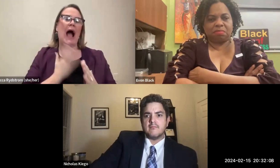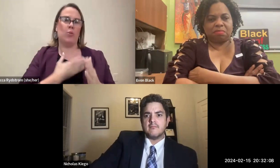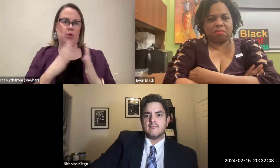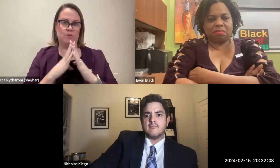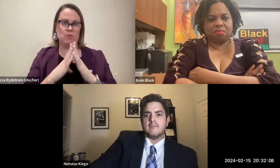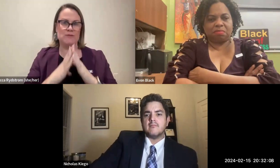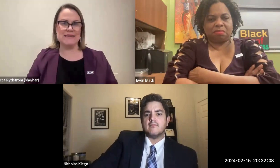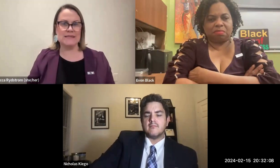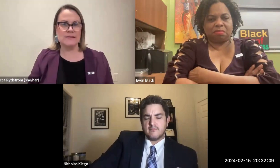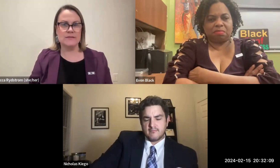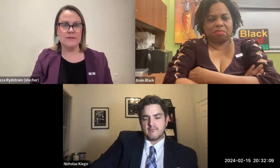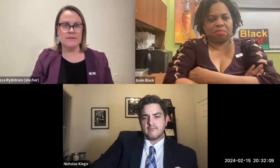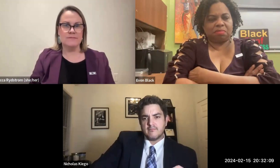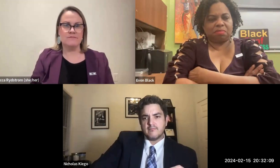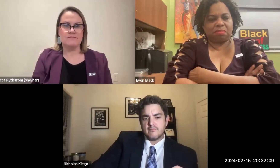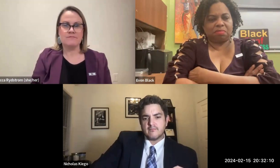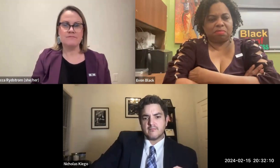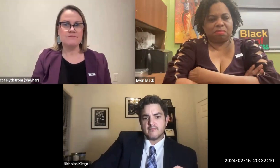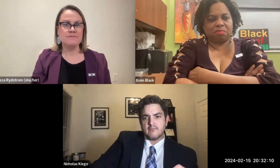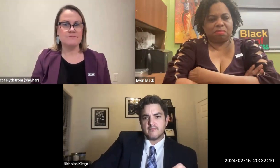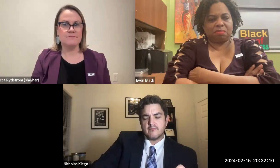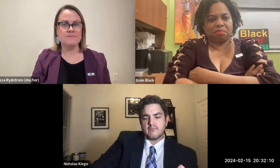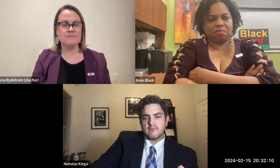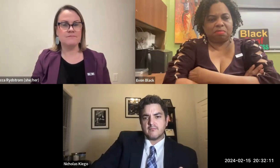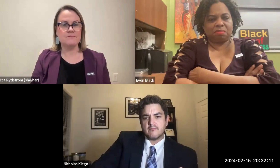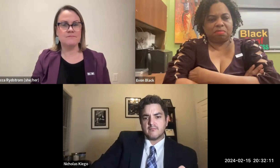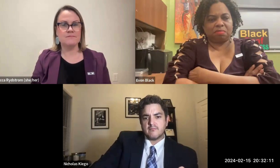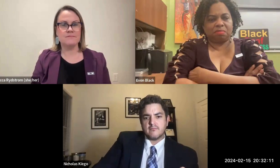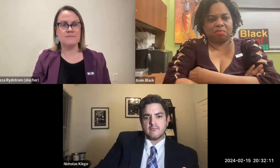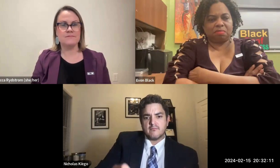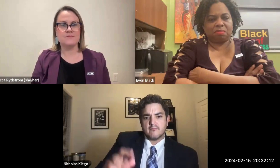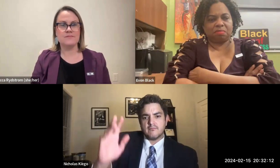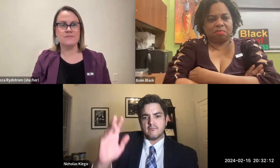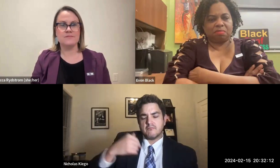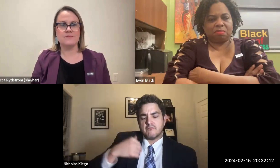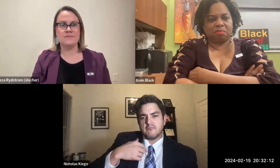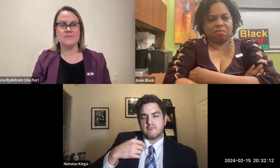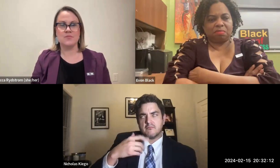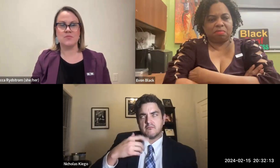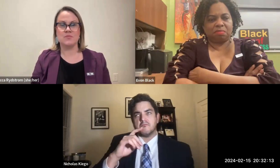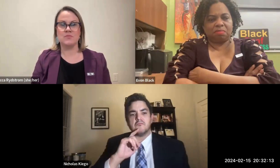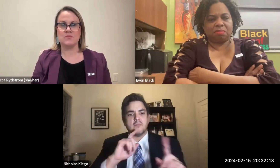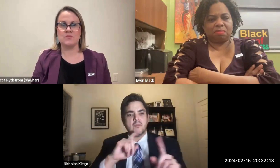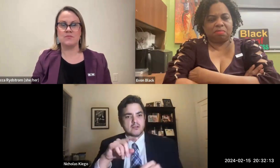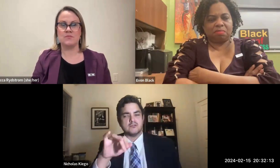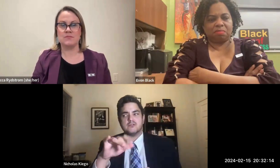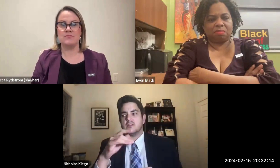entire campaign is distributed to our communities?